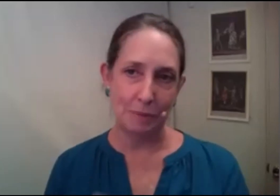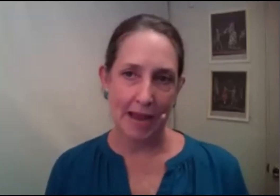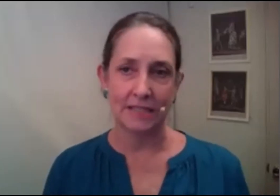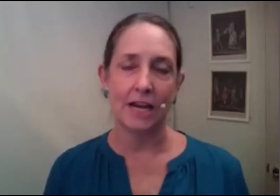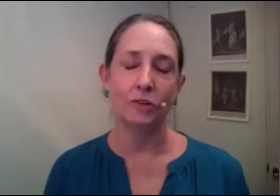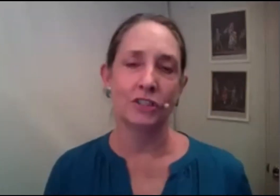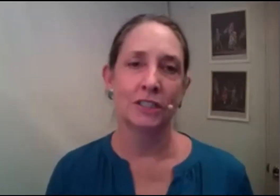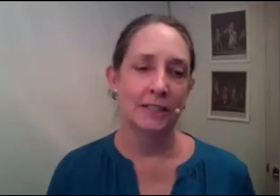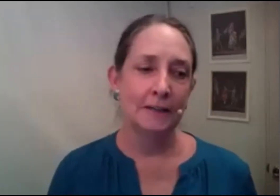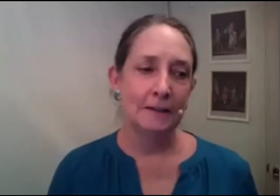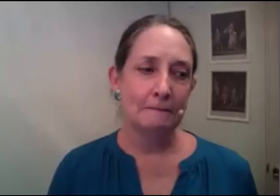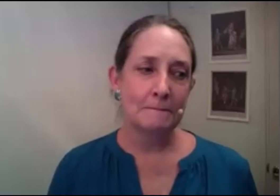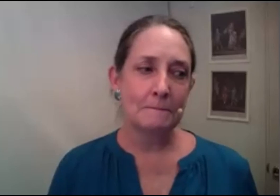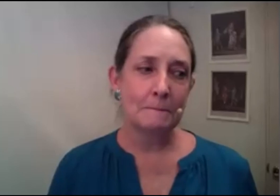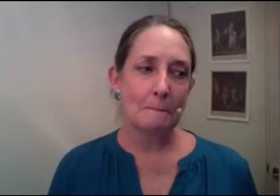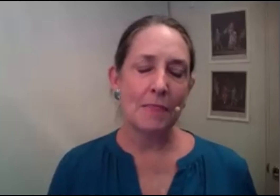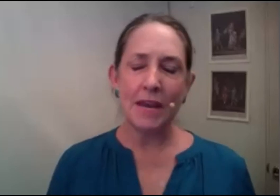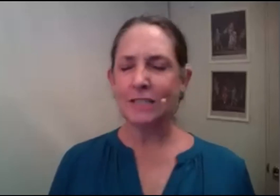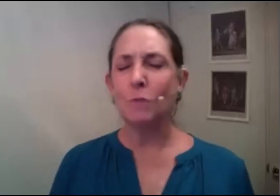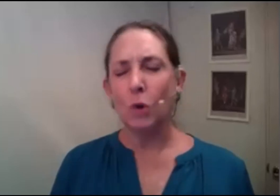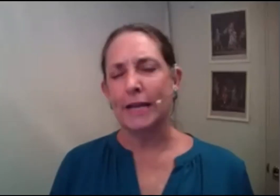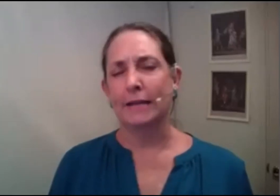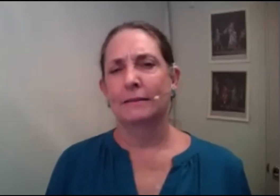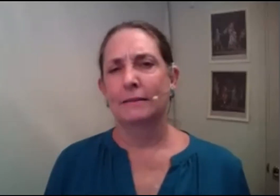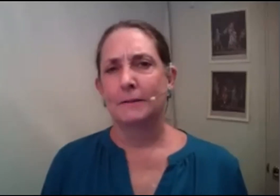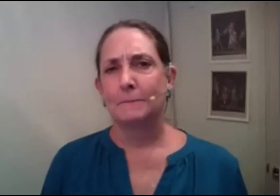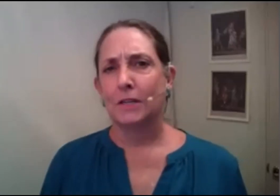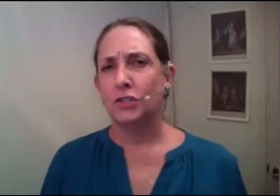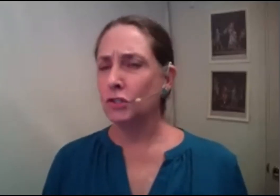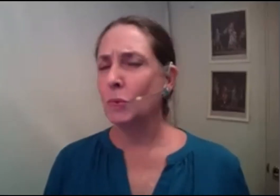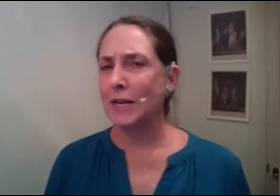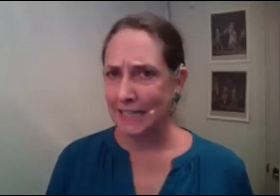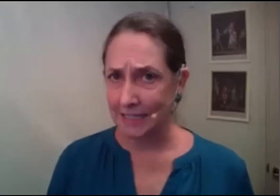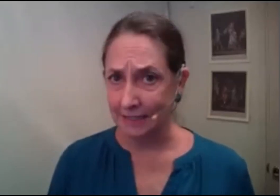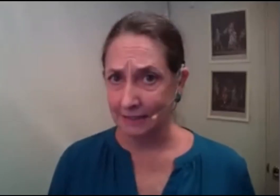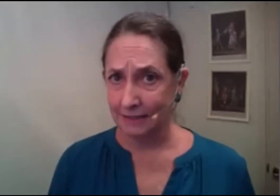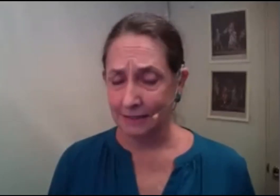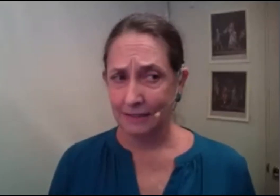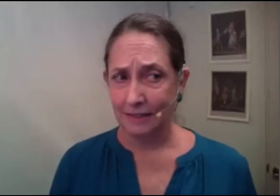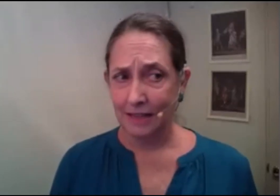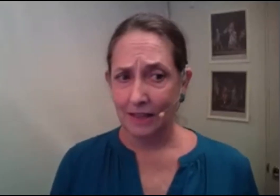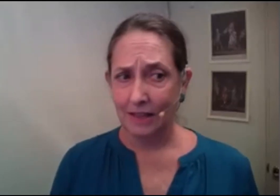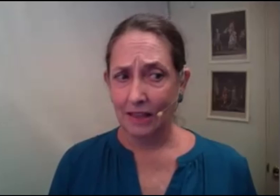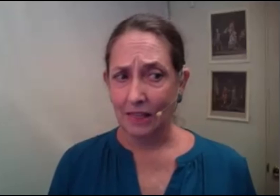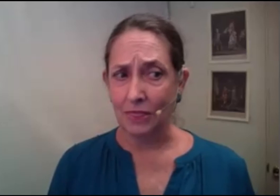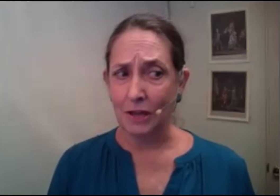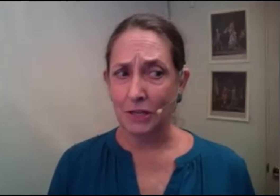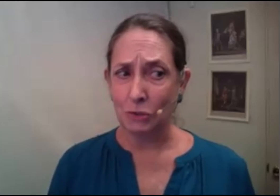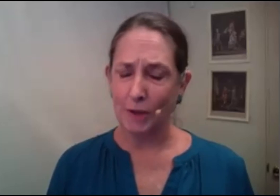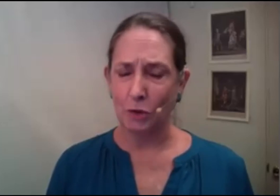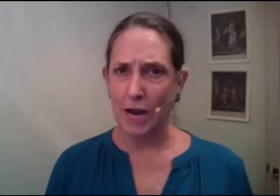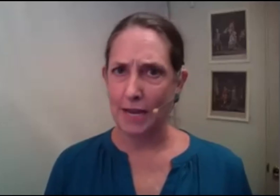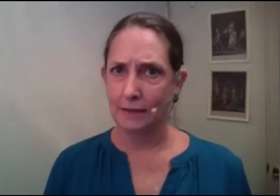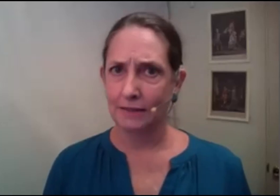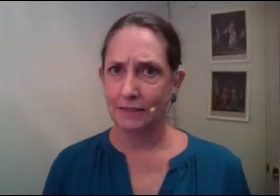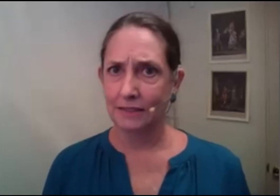and passed out. The next morning, June 22nd, the